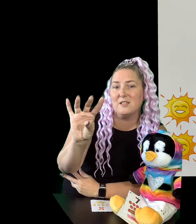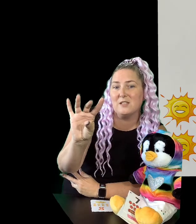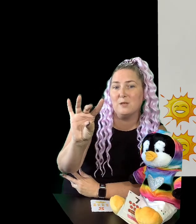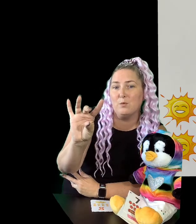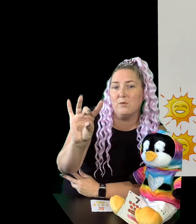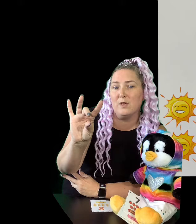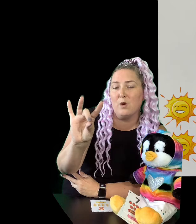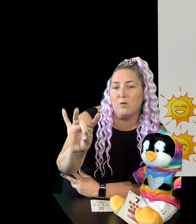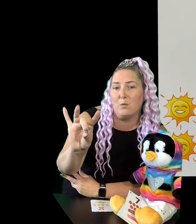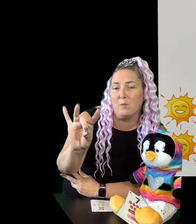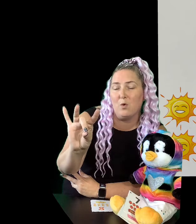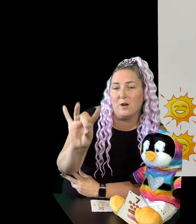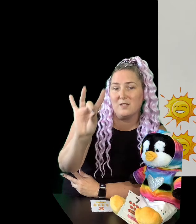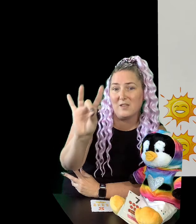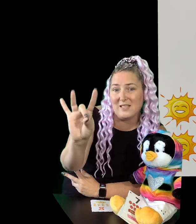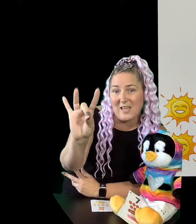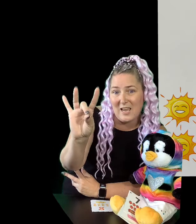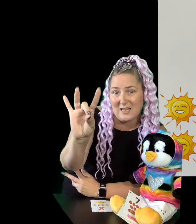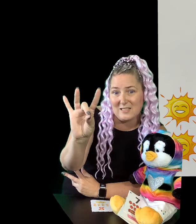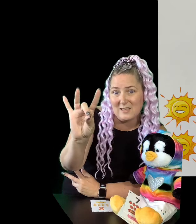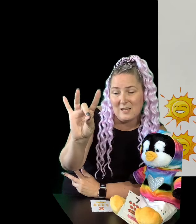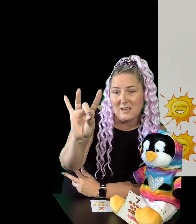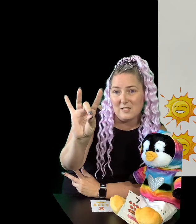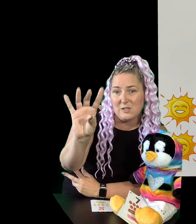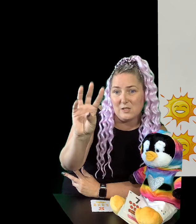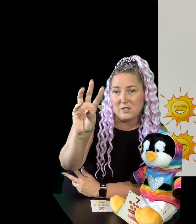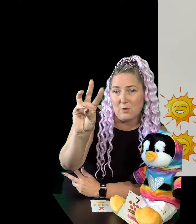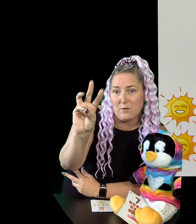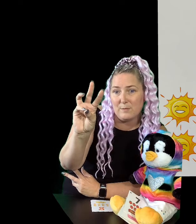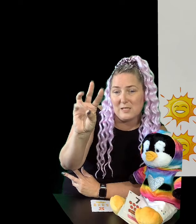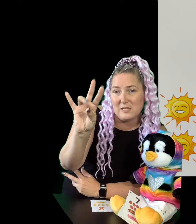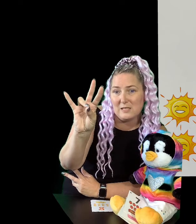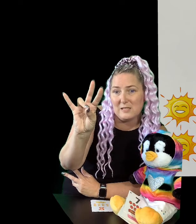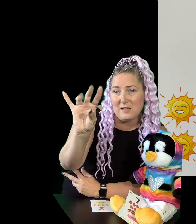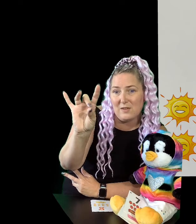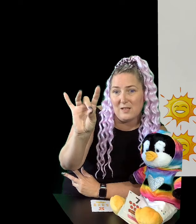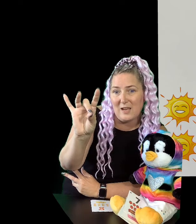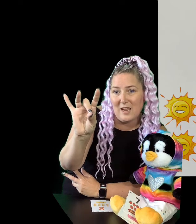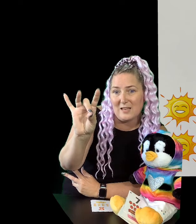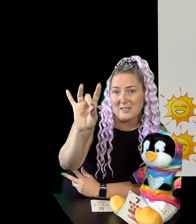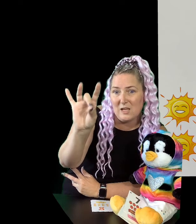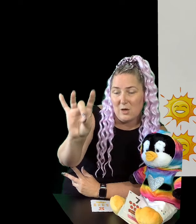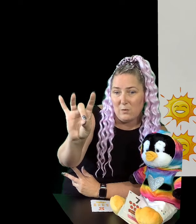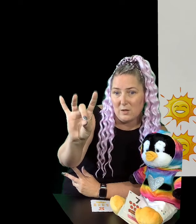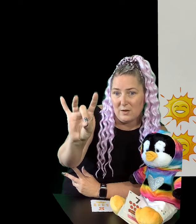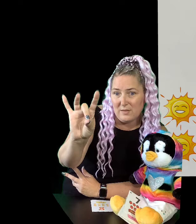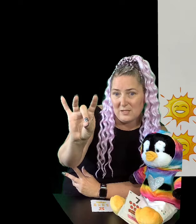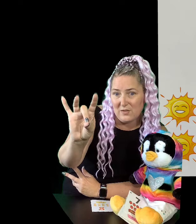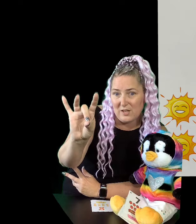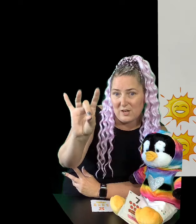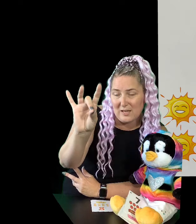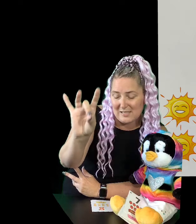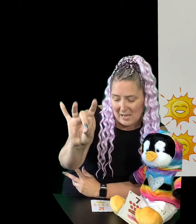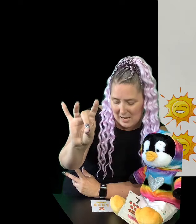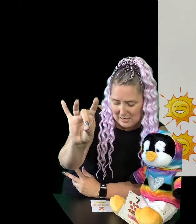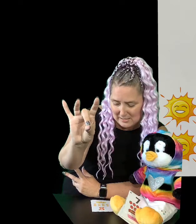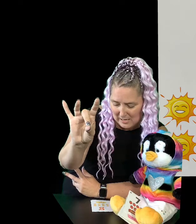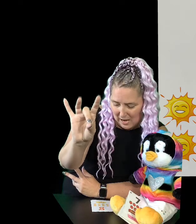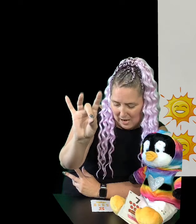just going to move it over 1 more. So that's 8. So you just go from 6, 7, 8. When you're on this finger, it's 8, and